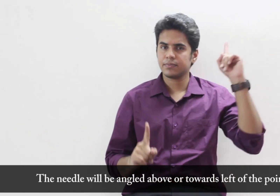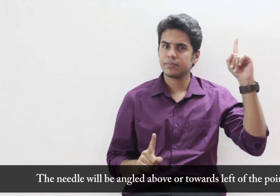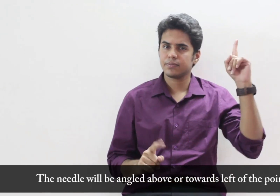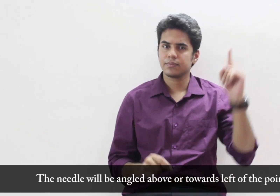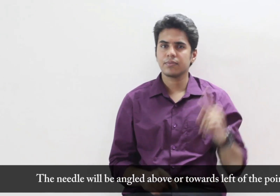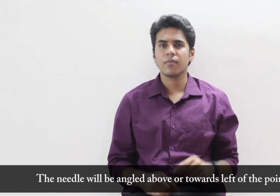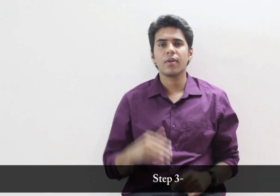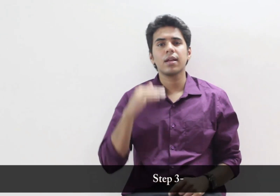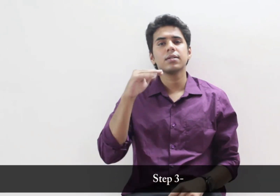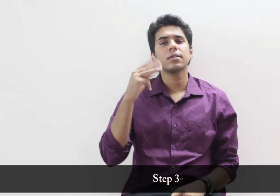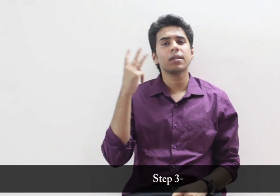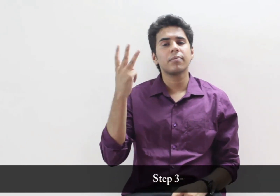Step 3.